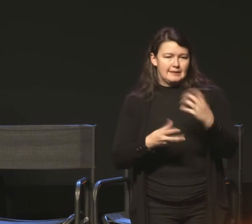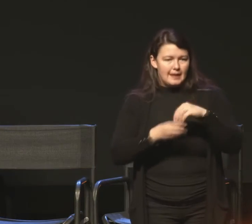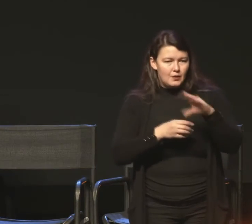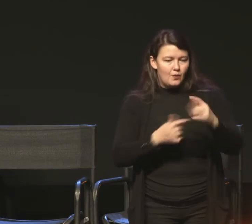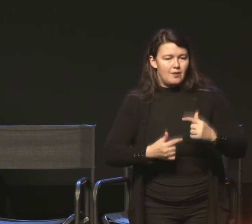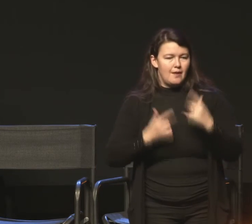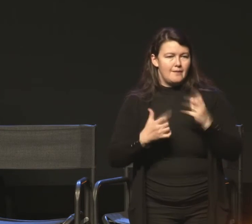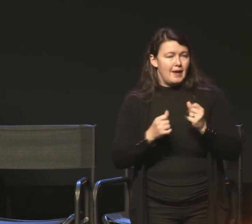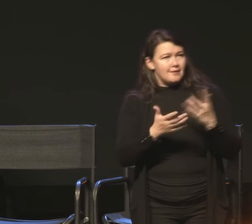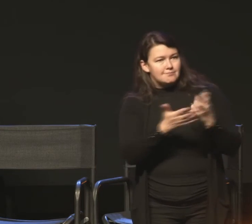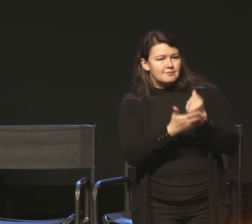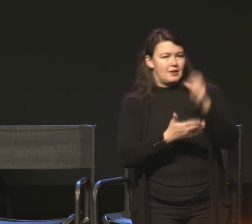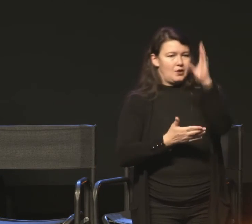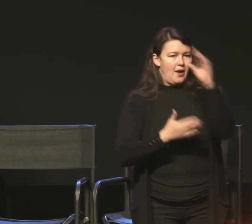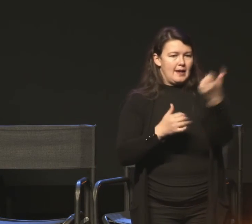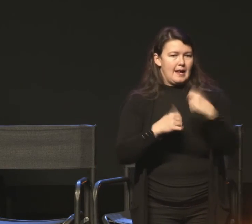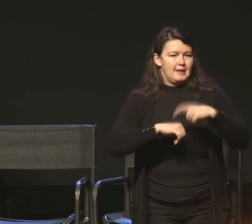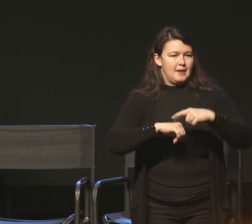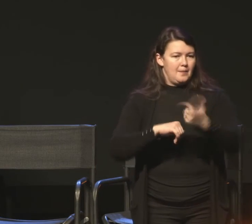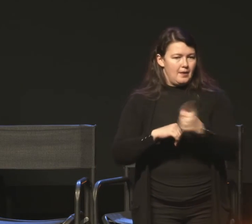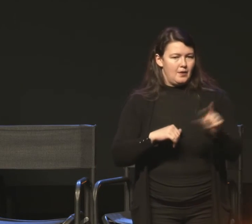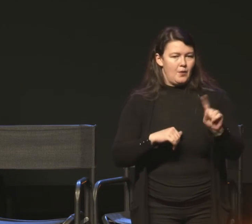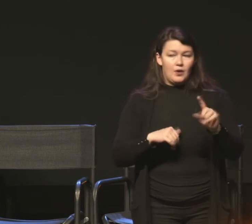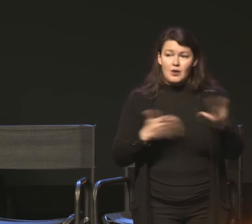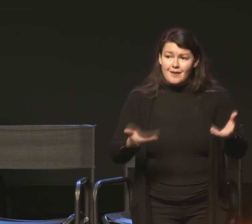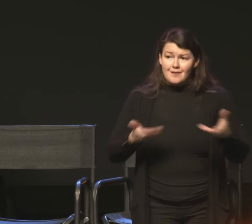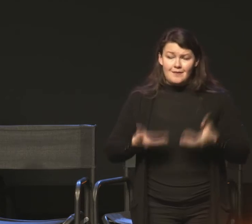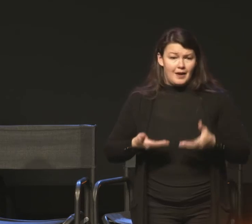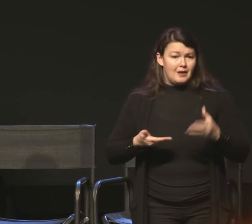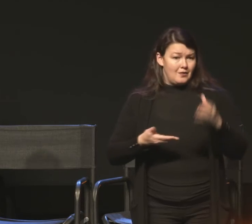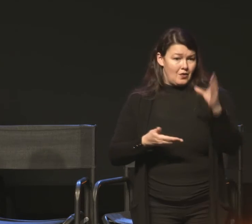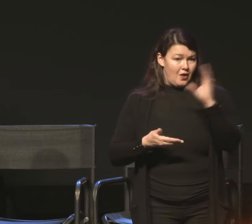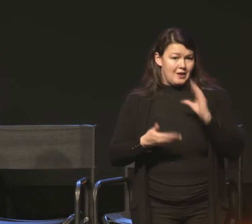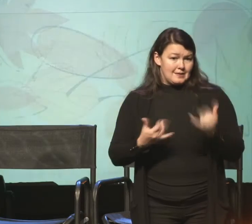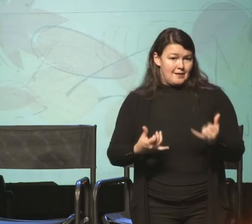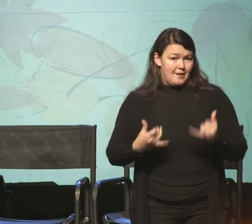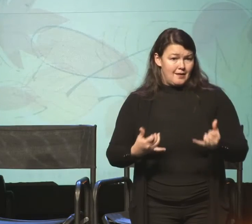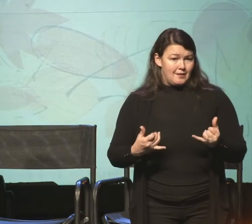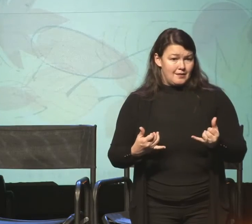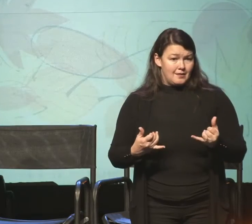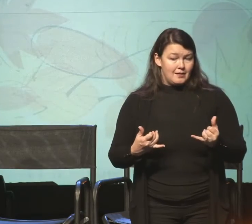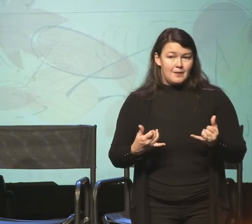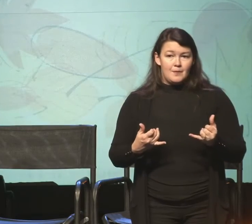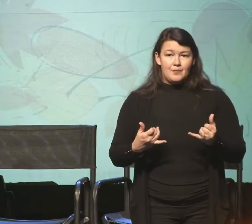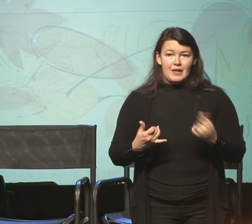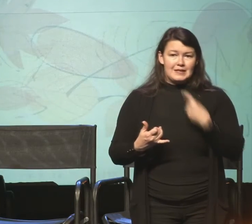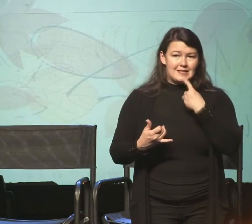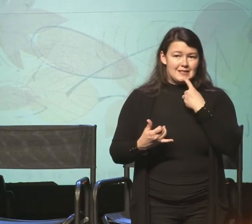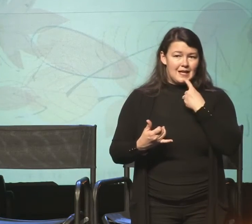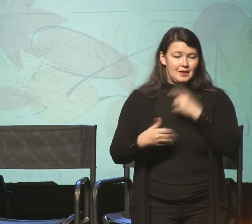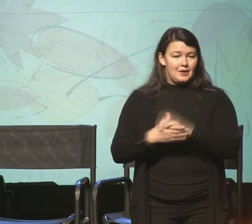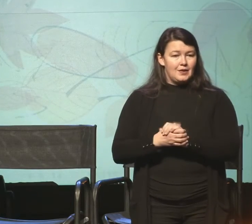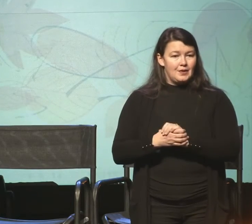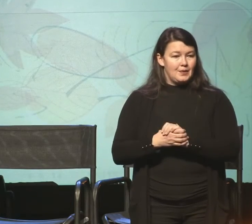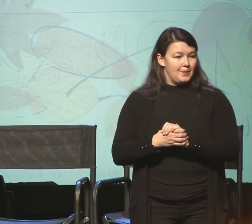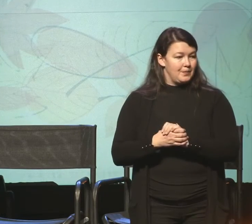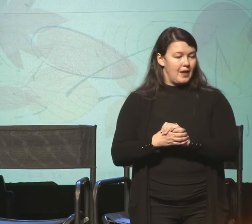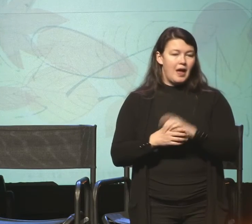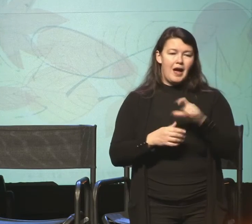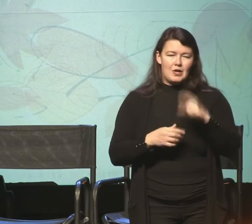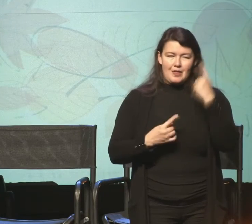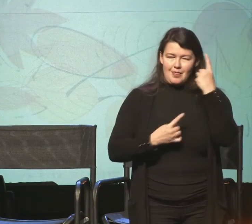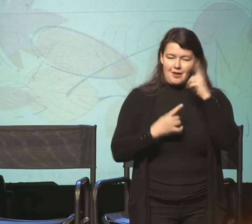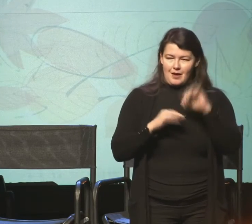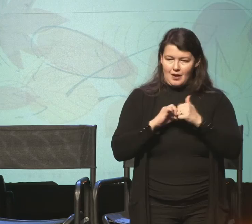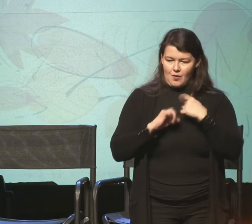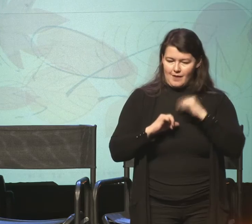God inviting you today. I hope that you hear God inviting you to say, you know what? I should think about